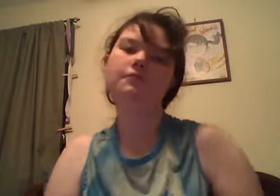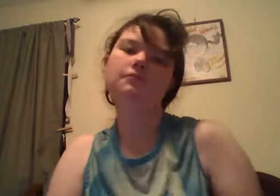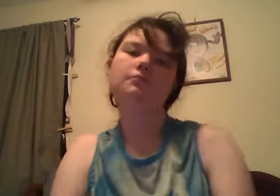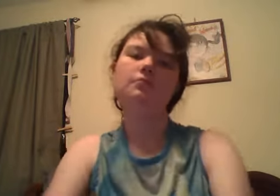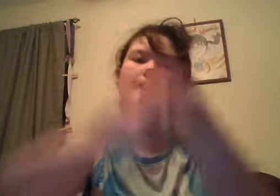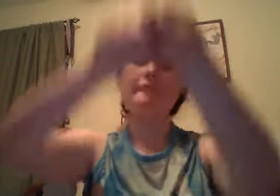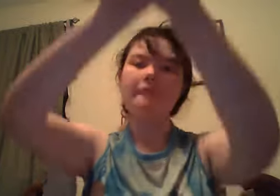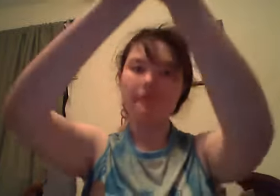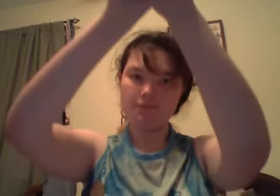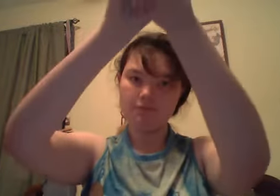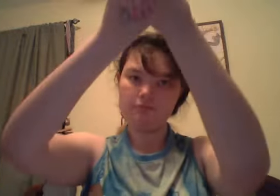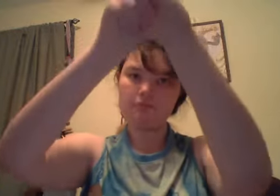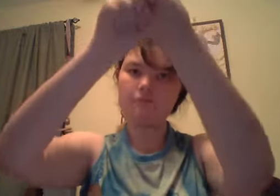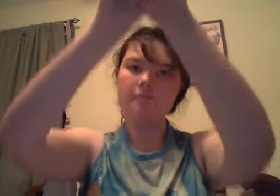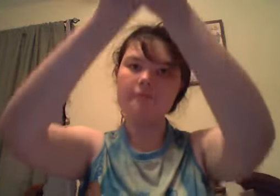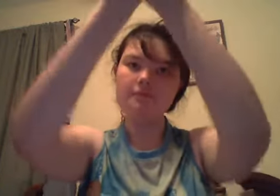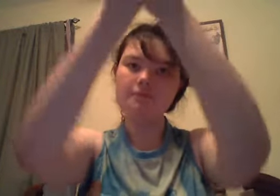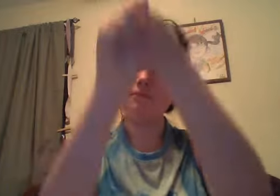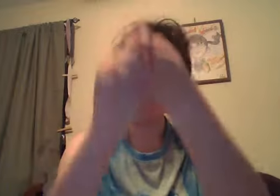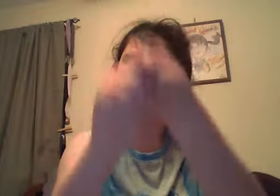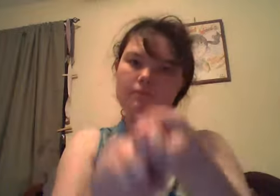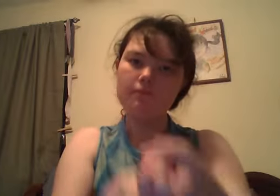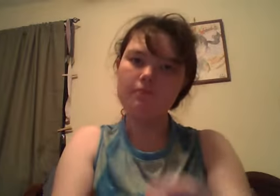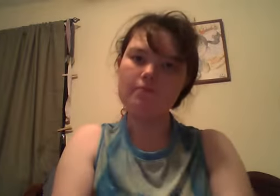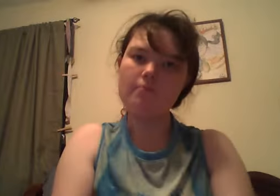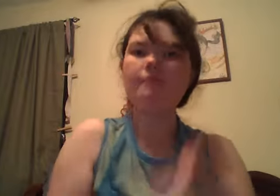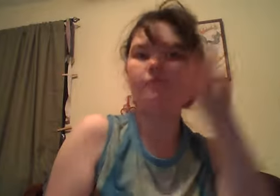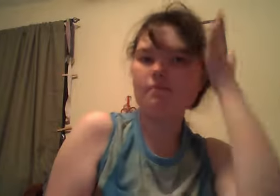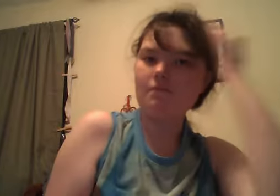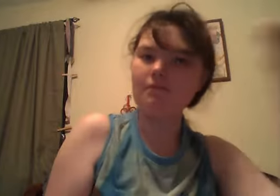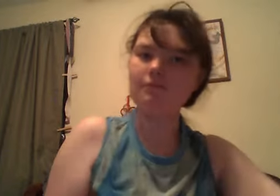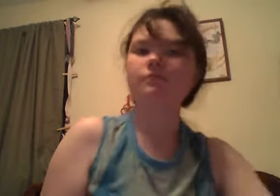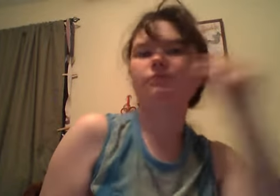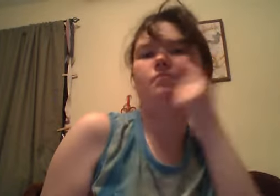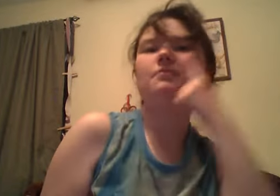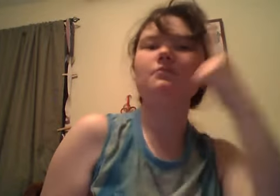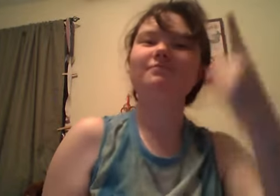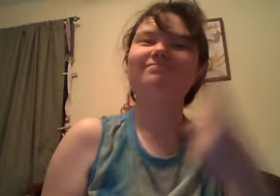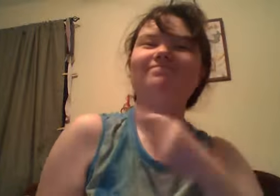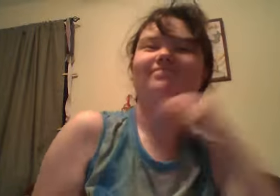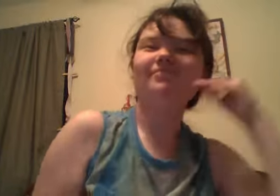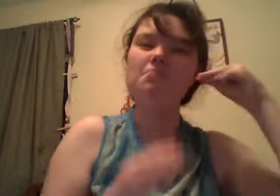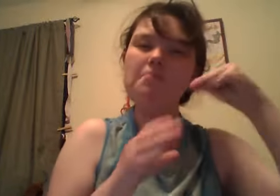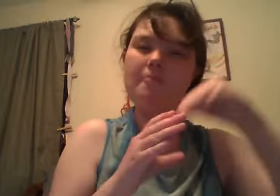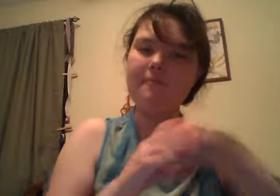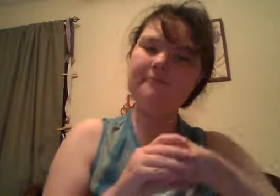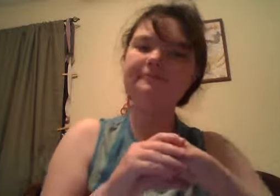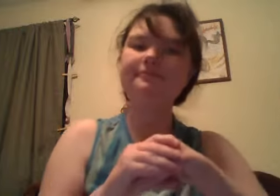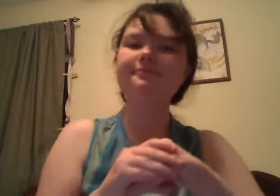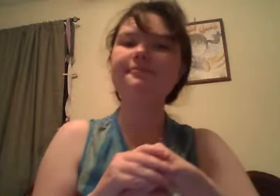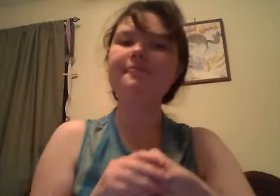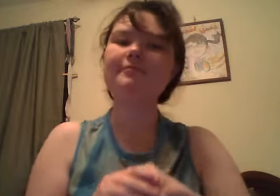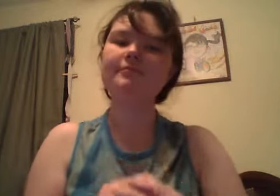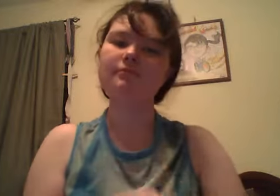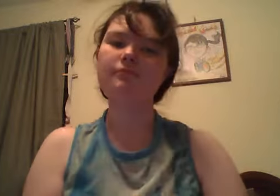Friends hang on through the ups and the downs Don't put me down and into the end